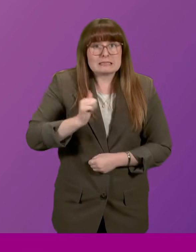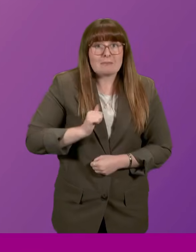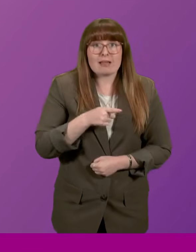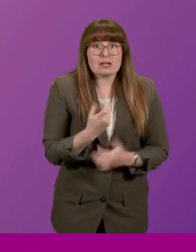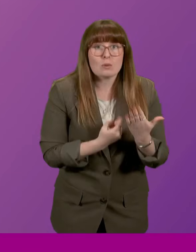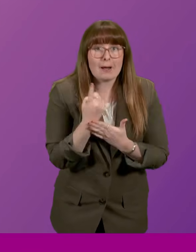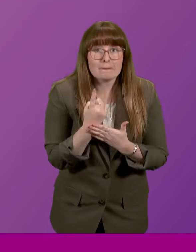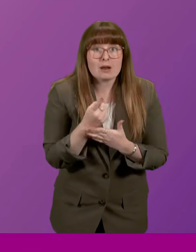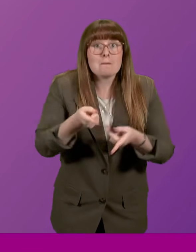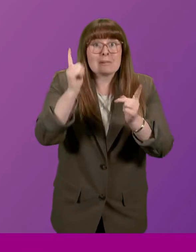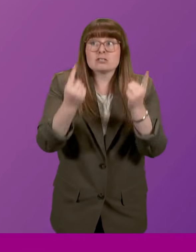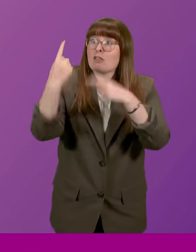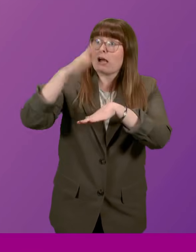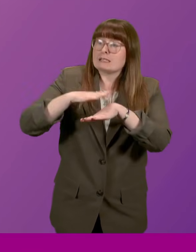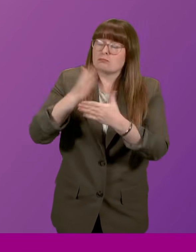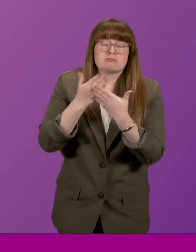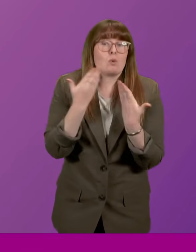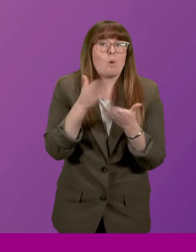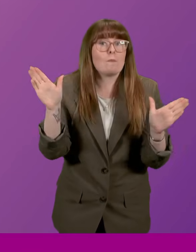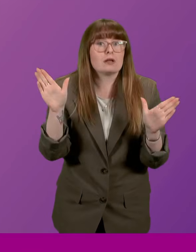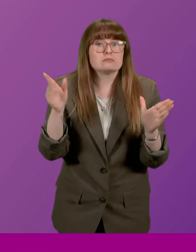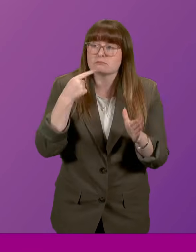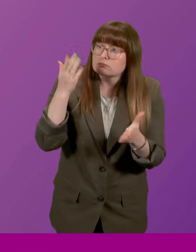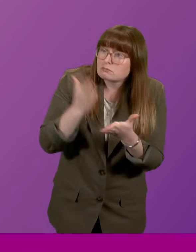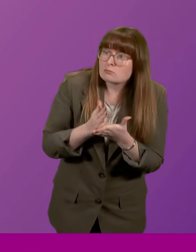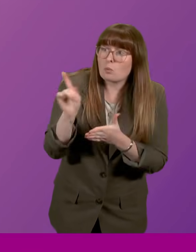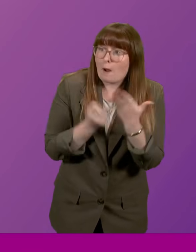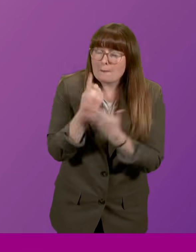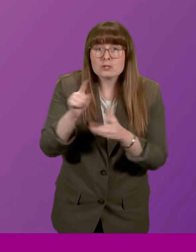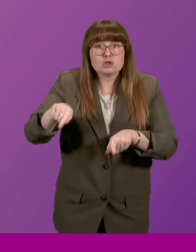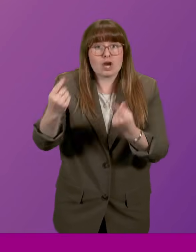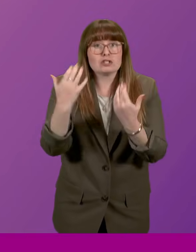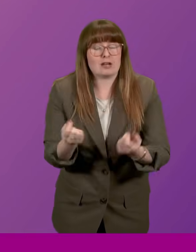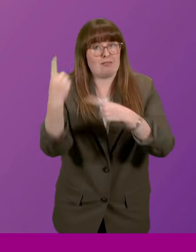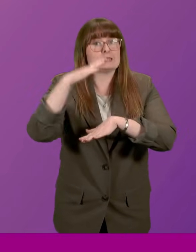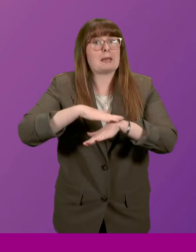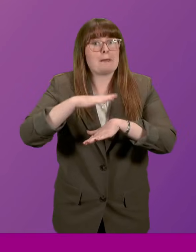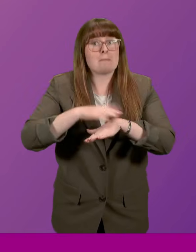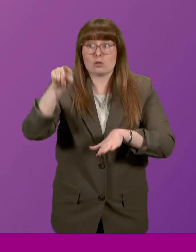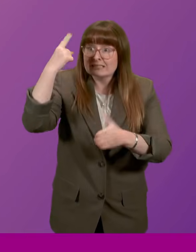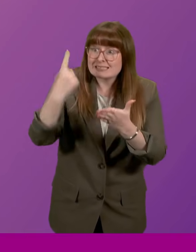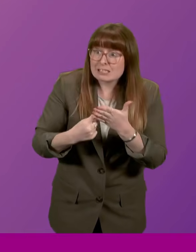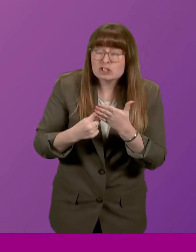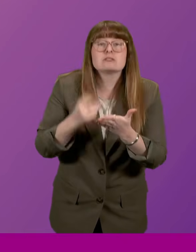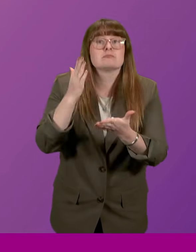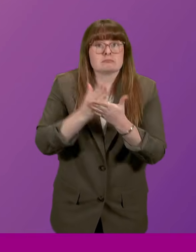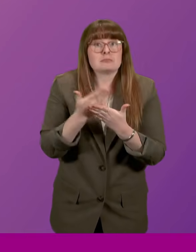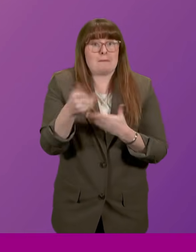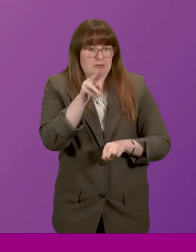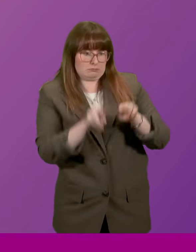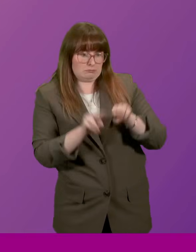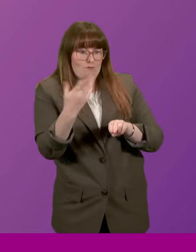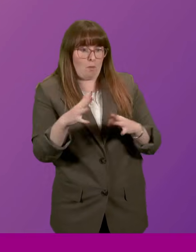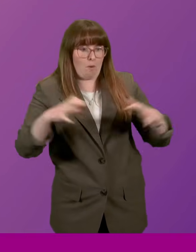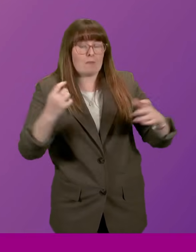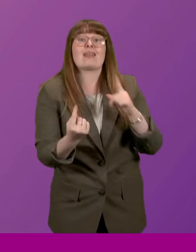that time were open with Parliament about the dilemmas and the challenges that were involved. And those decisions were subjected to scrutiny by Parliament